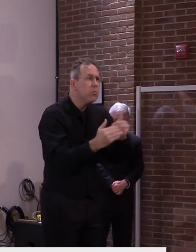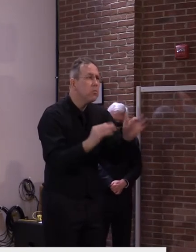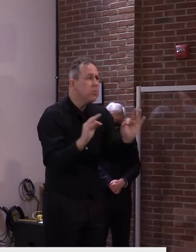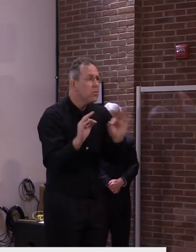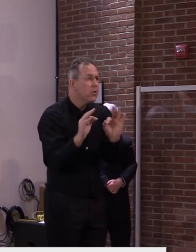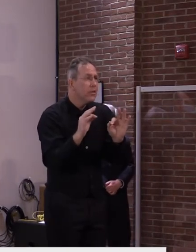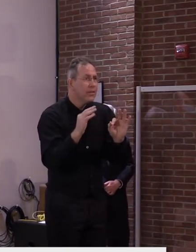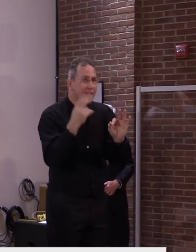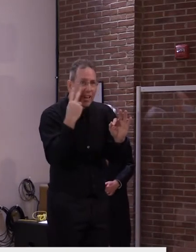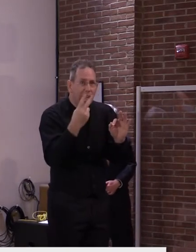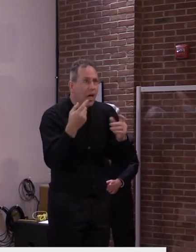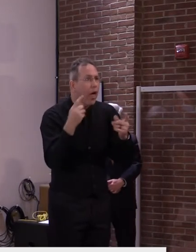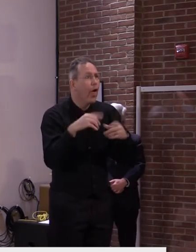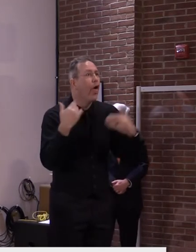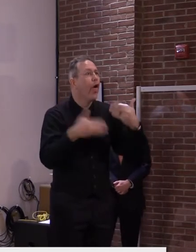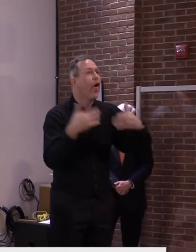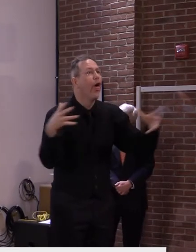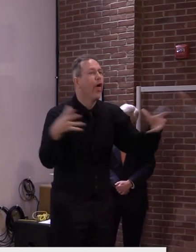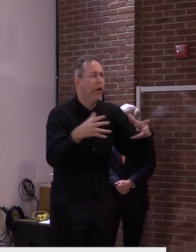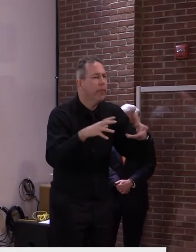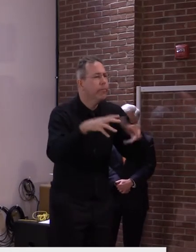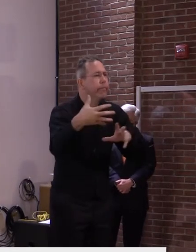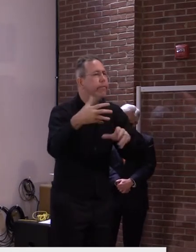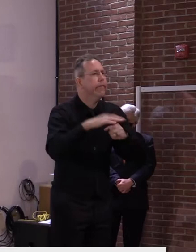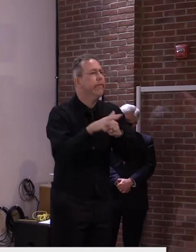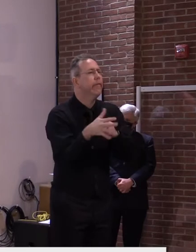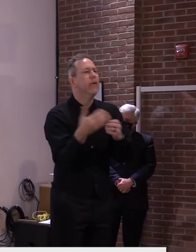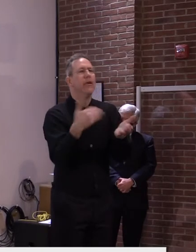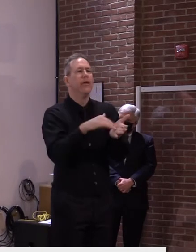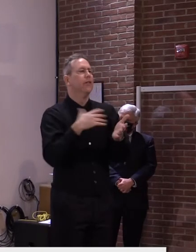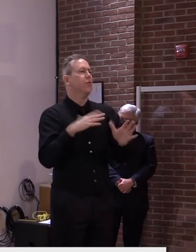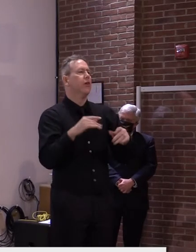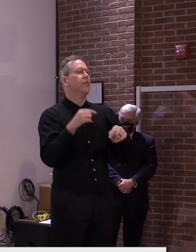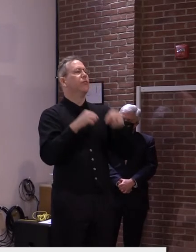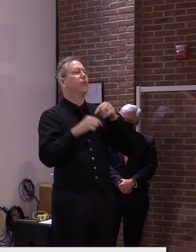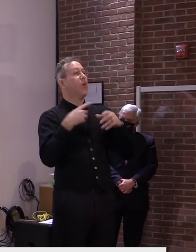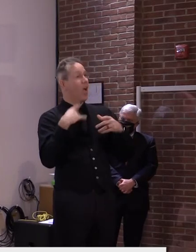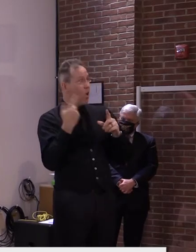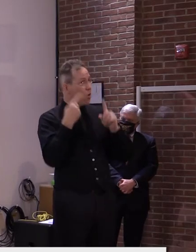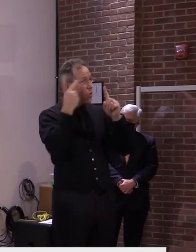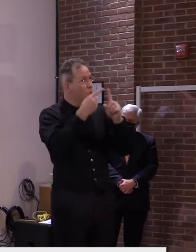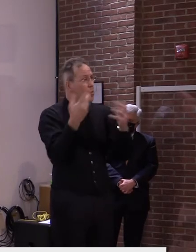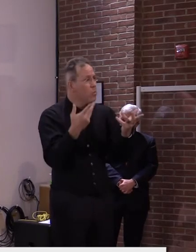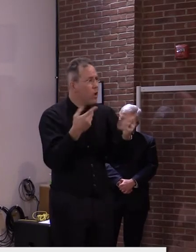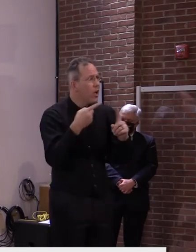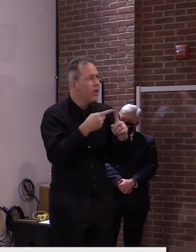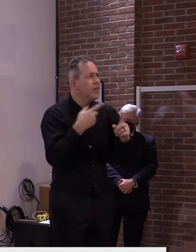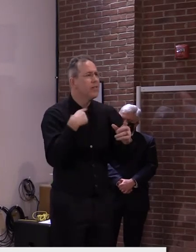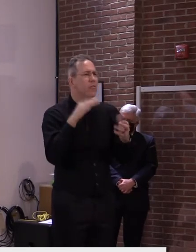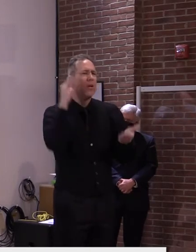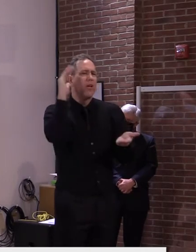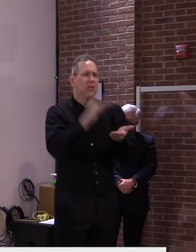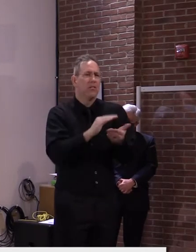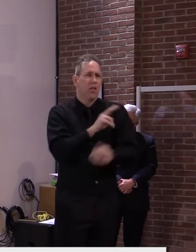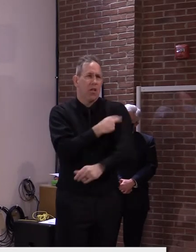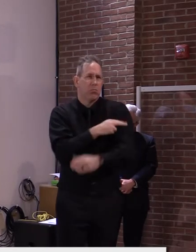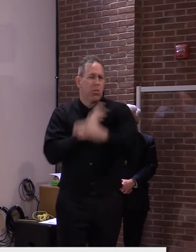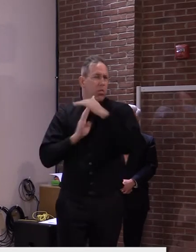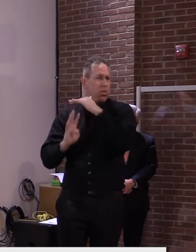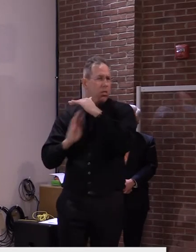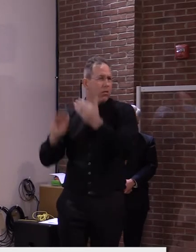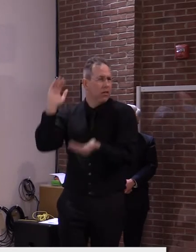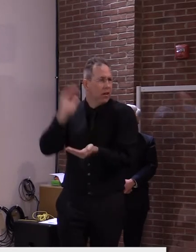to do, decrease hospitalizations and limit the number of deaths that we're seeing, bringing that down to